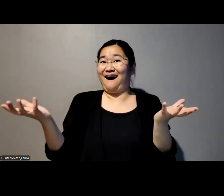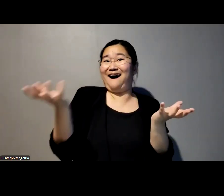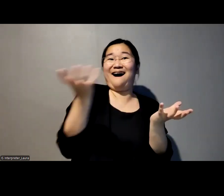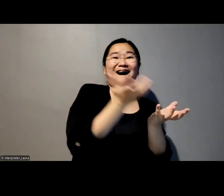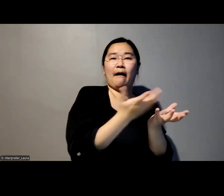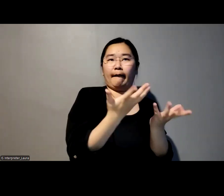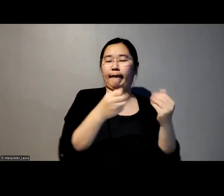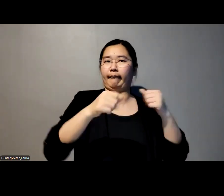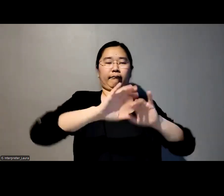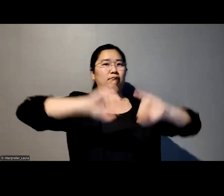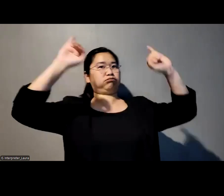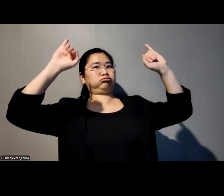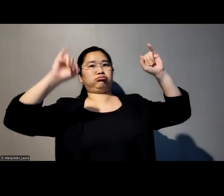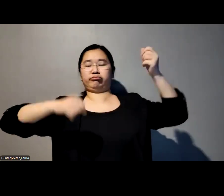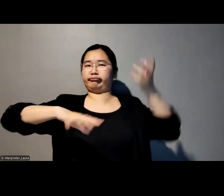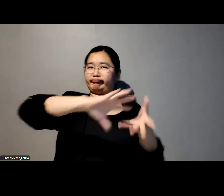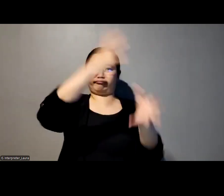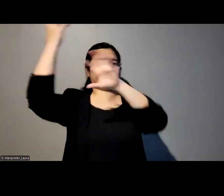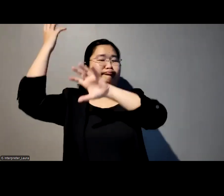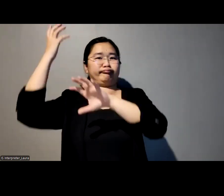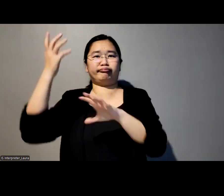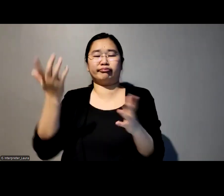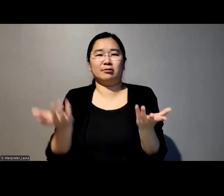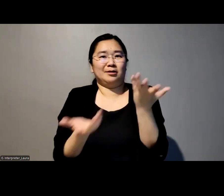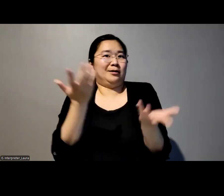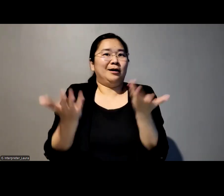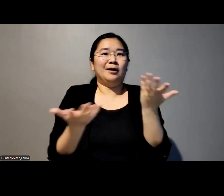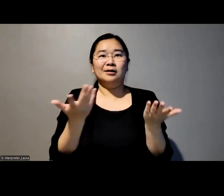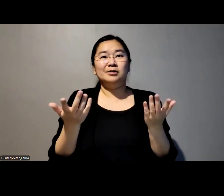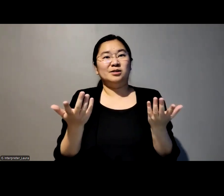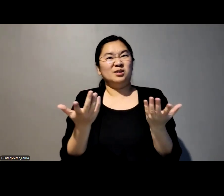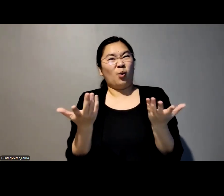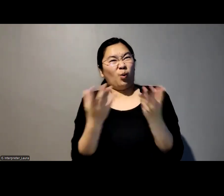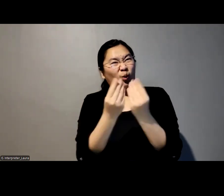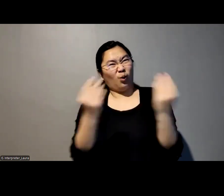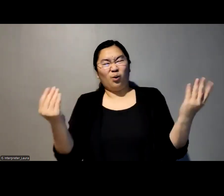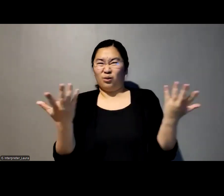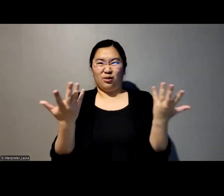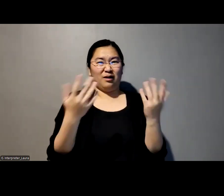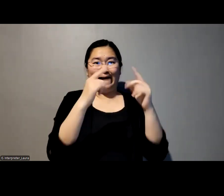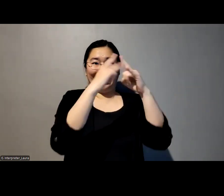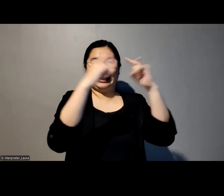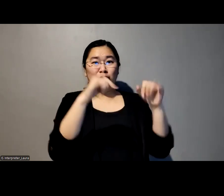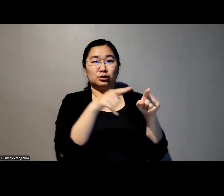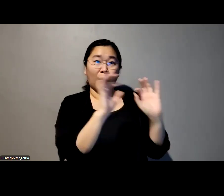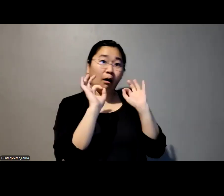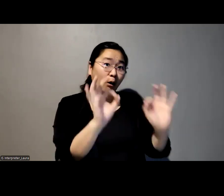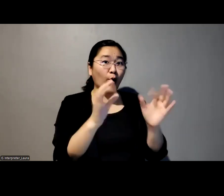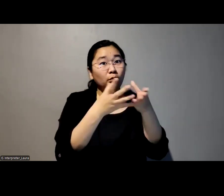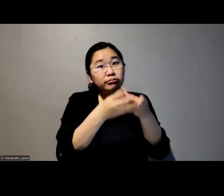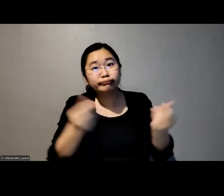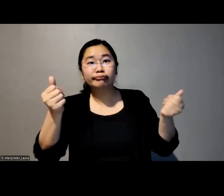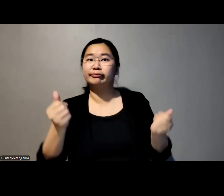not only talk about cooperation as funding, but I agree with Samuel that very new disability